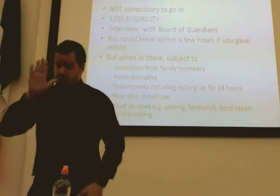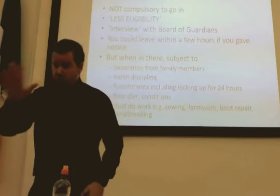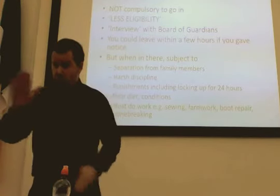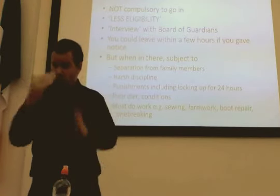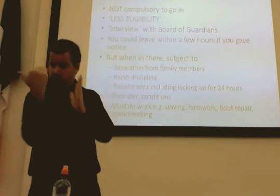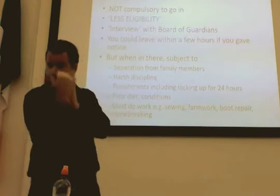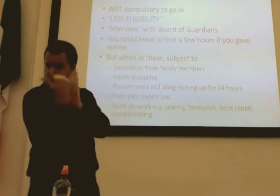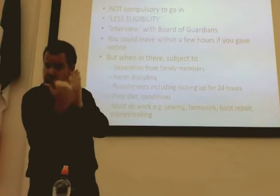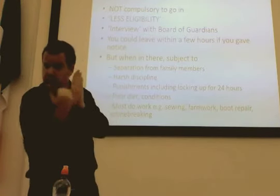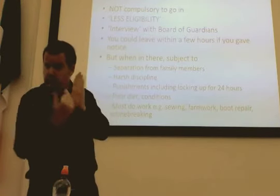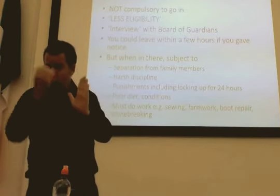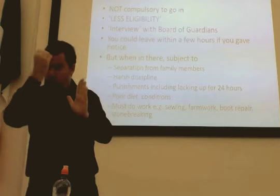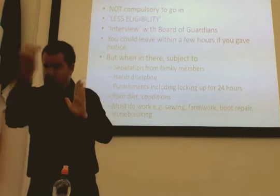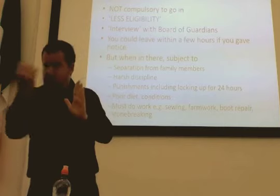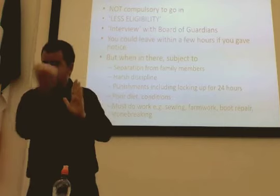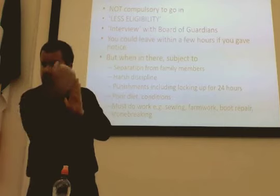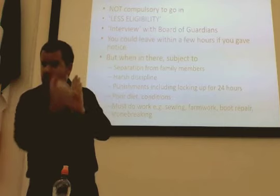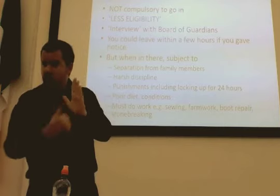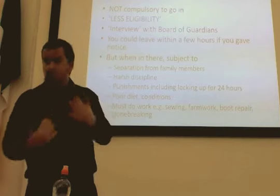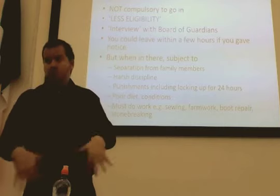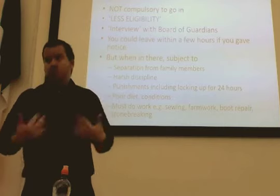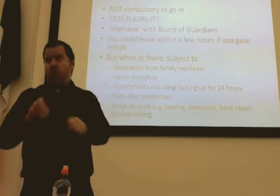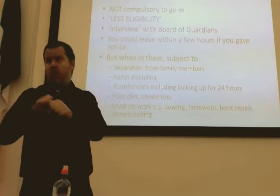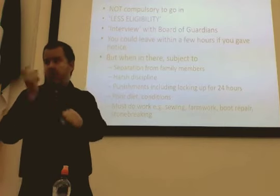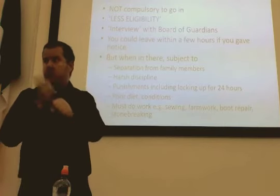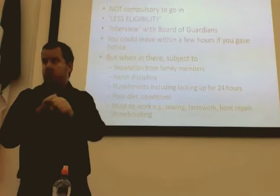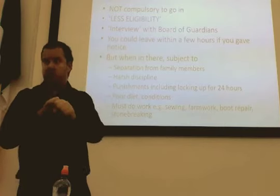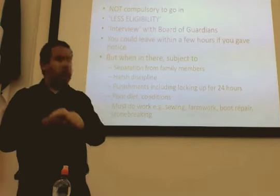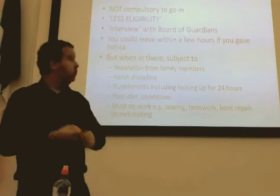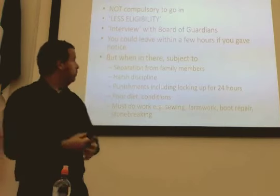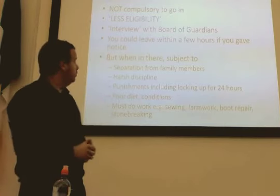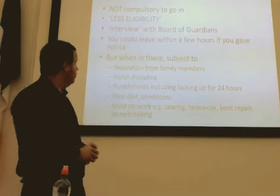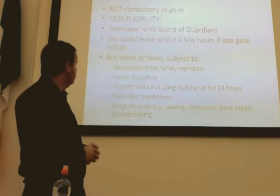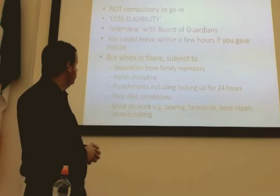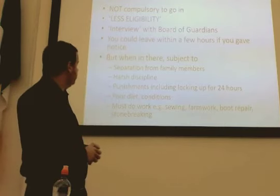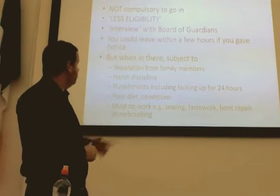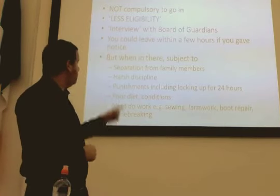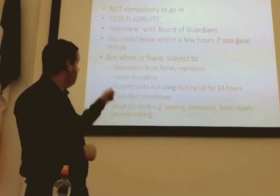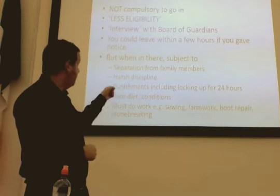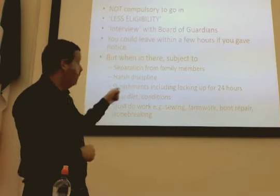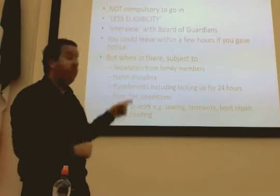Also, there are strict rules you have to adhere to and obey in the workhouse. They're very hard to discipline.